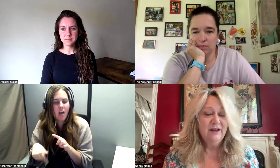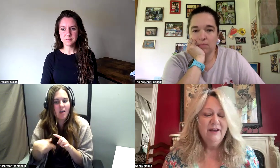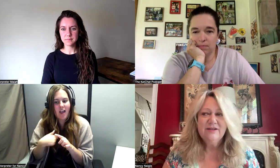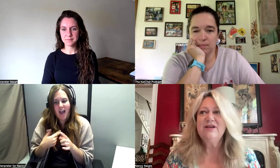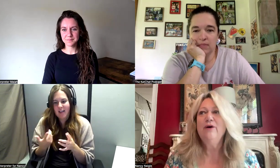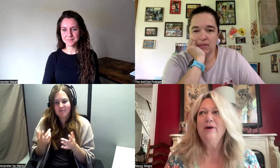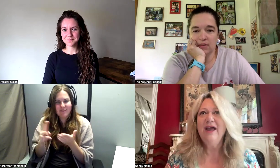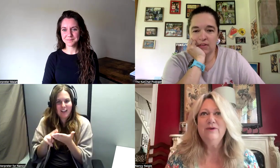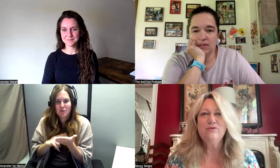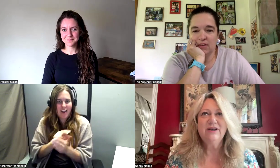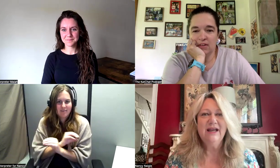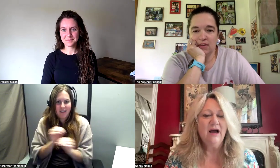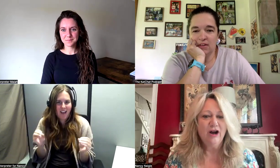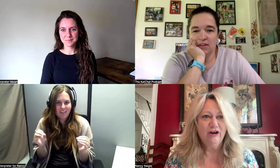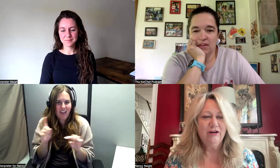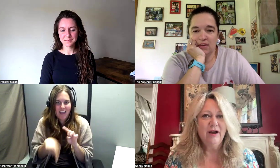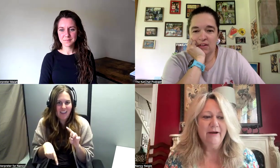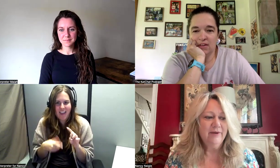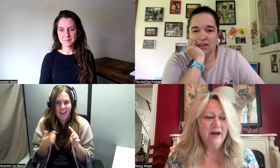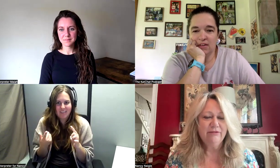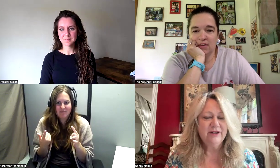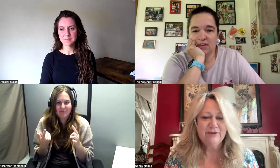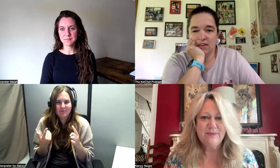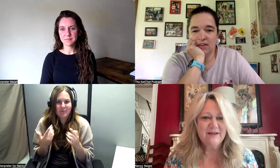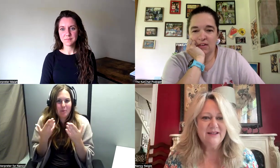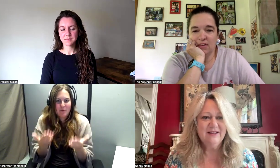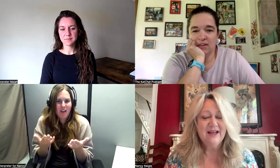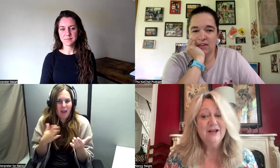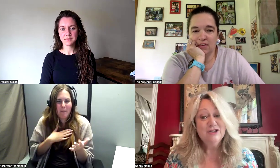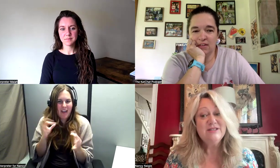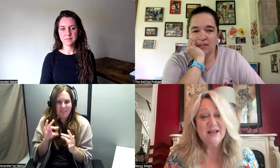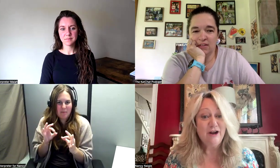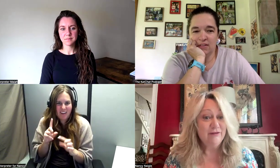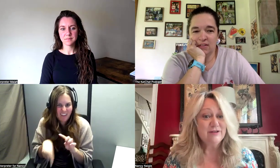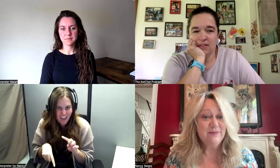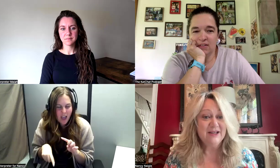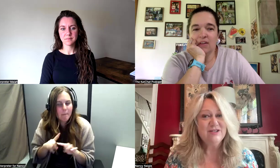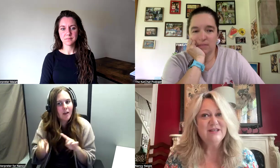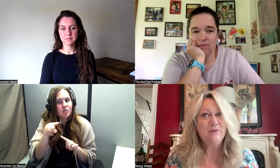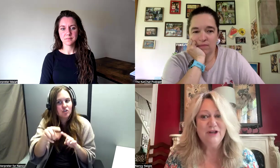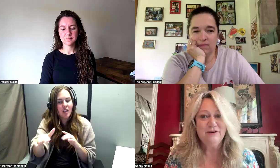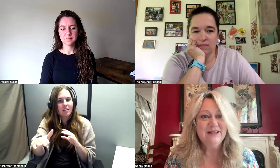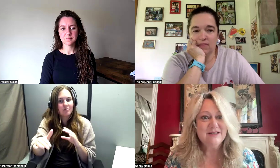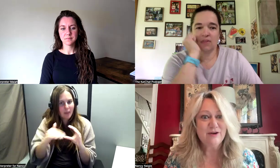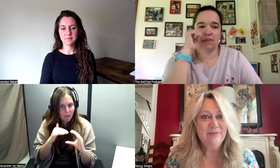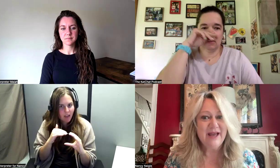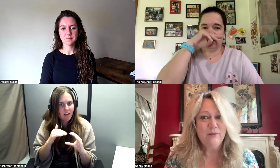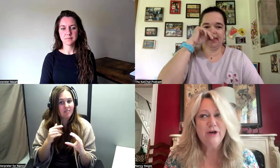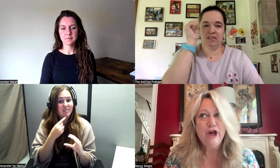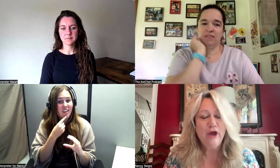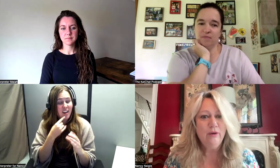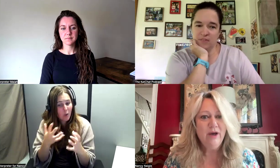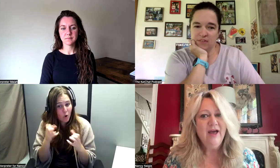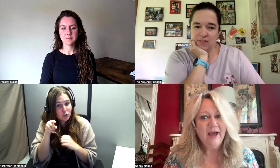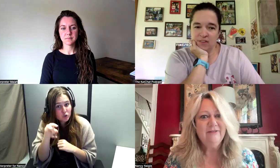in it. So it was really an honor. And I really respected that she sent it over to me and she said, I want you to read the screenplay. I want